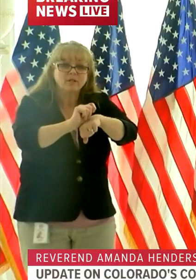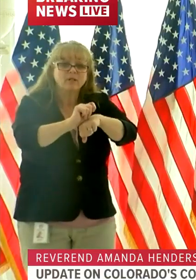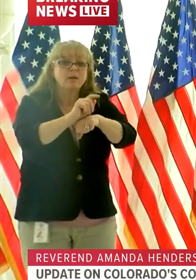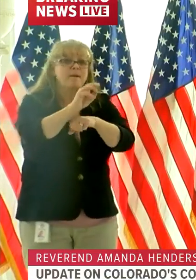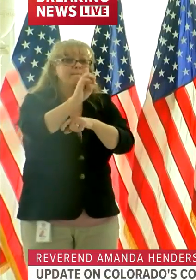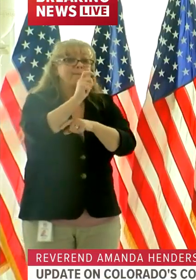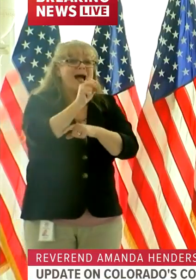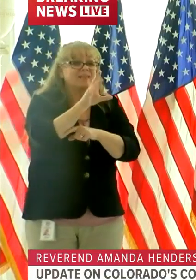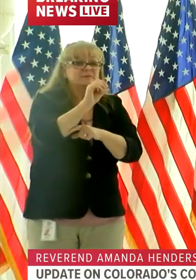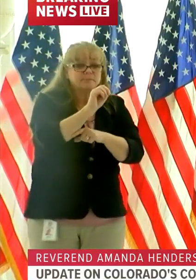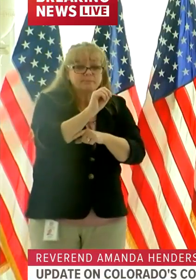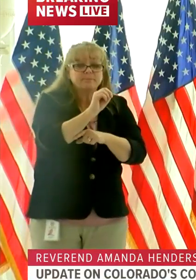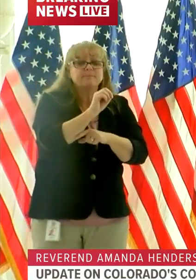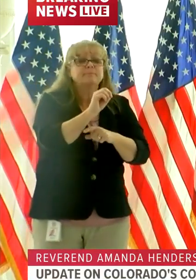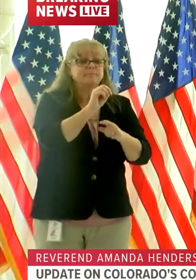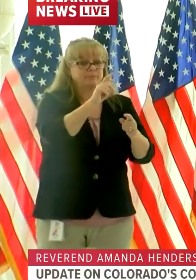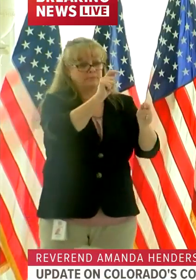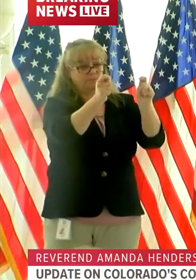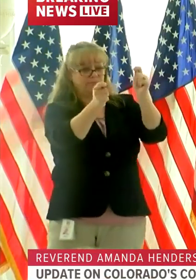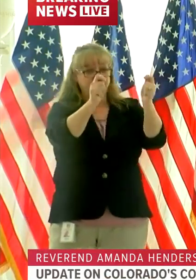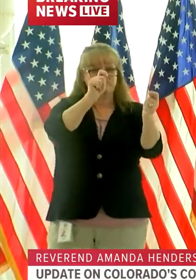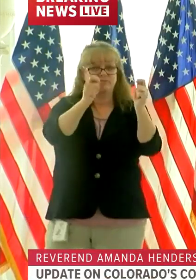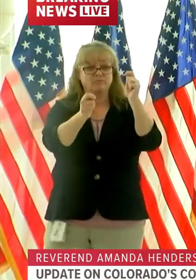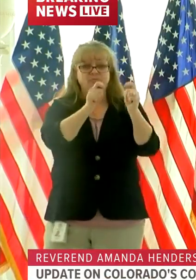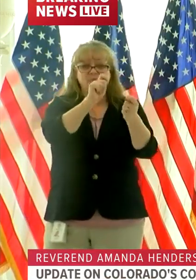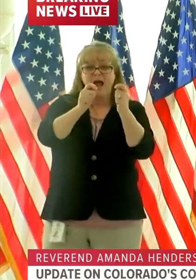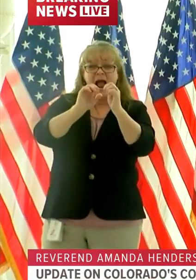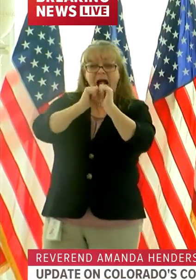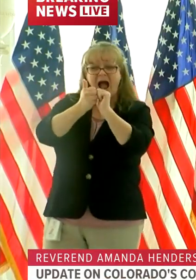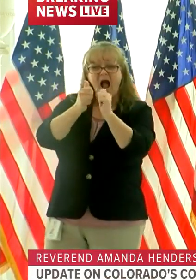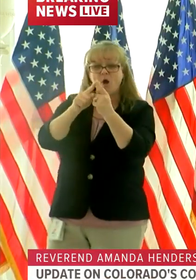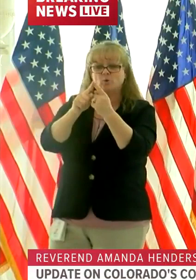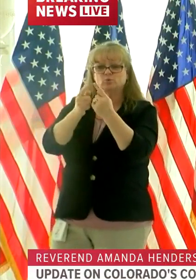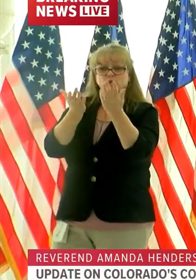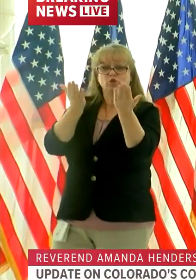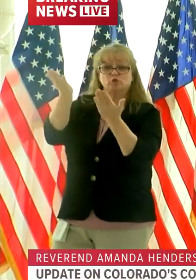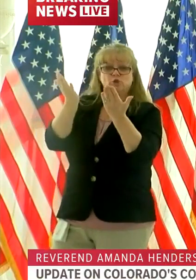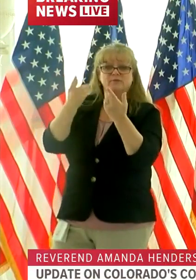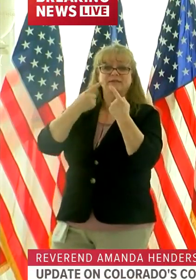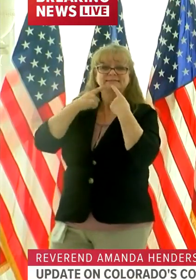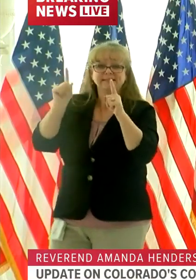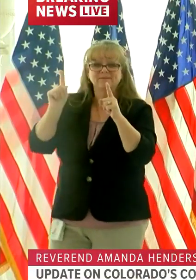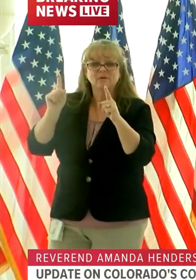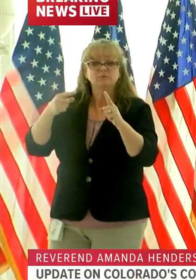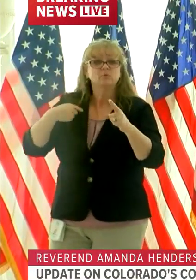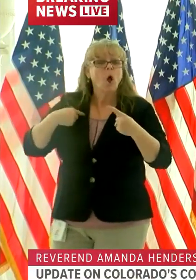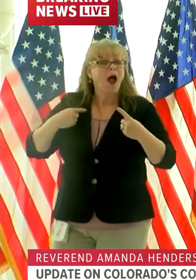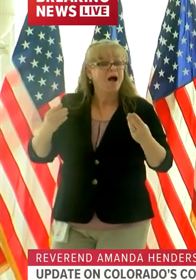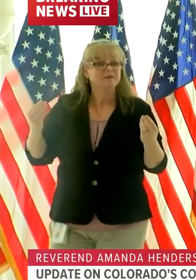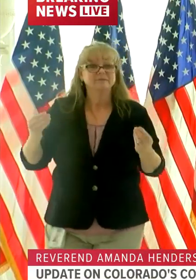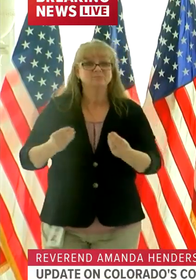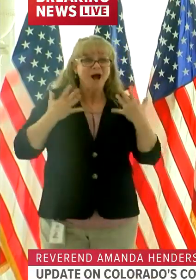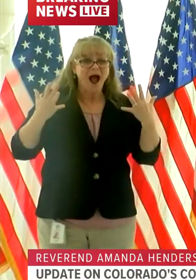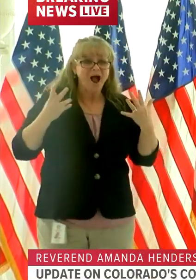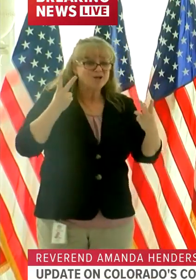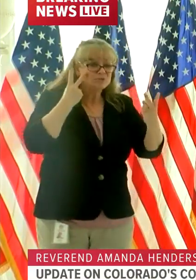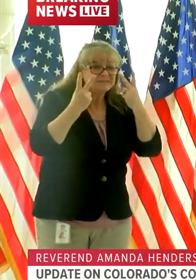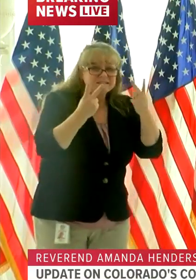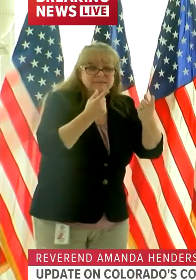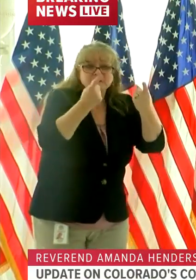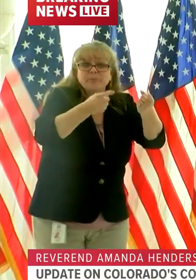heart. I've been inspired by the many things that I've seen congregations doing to build community in new and different